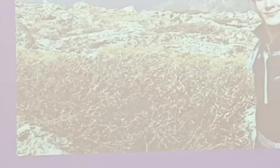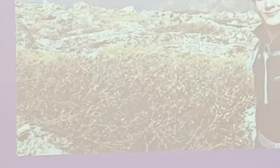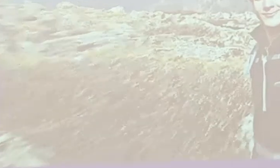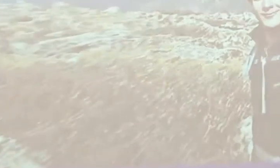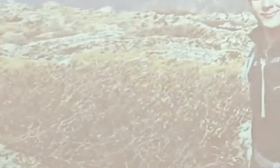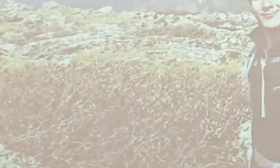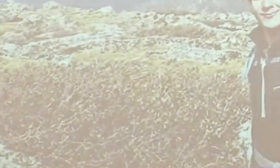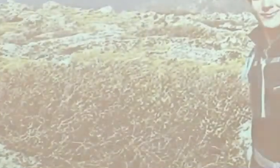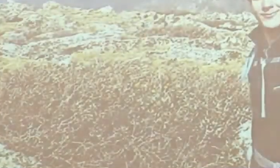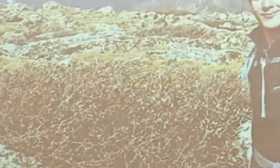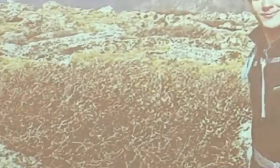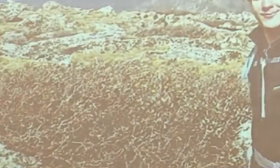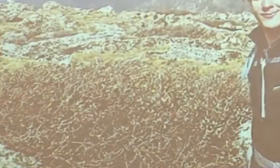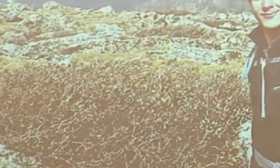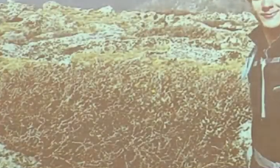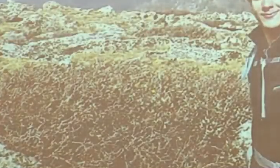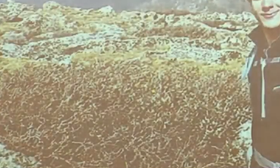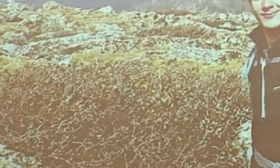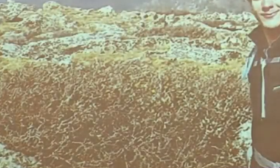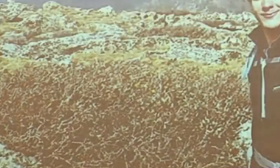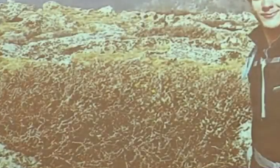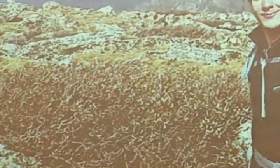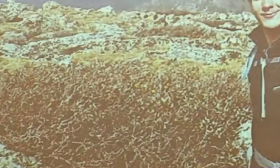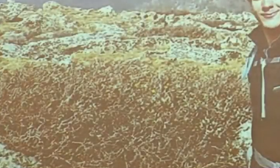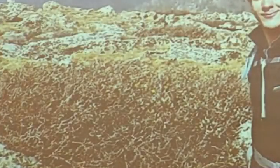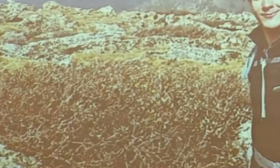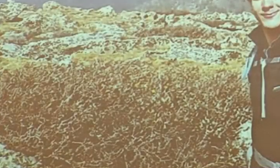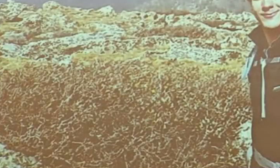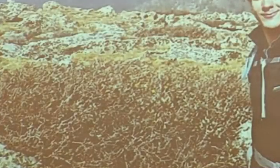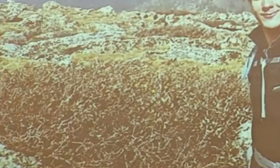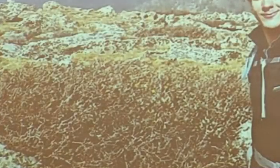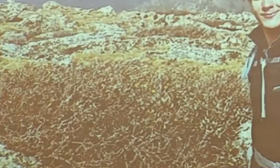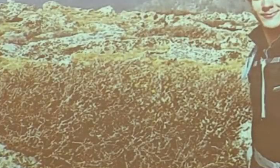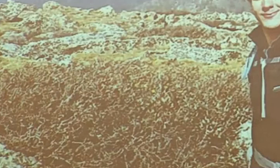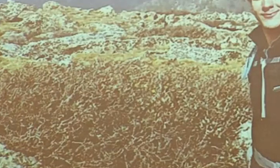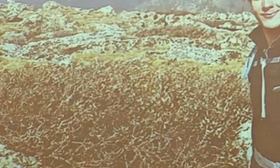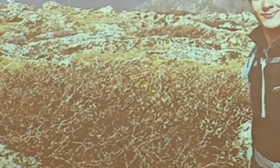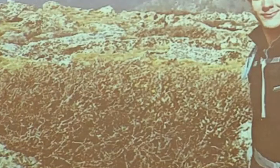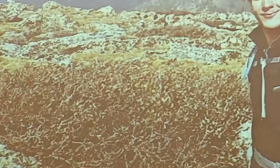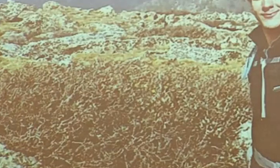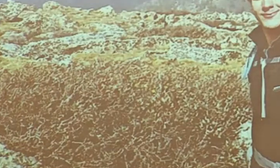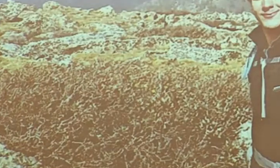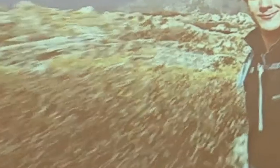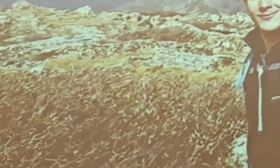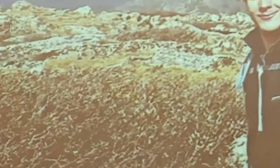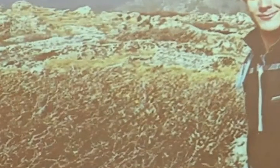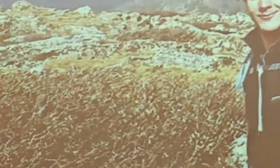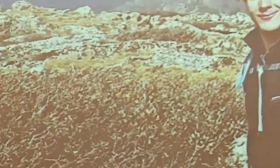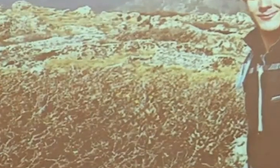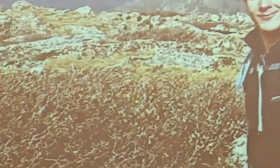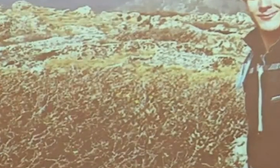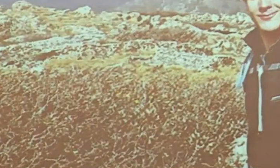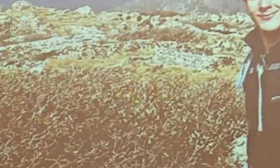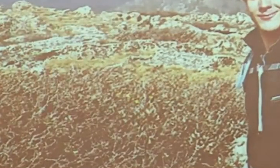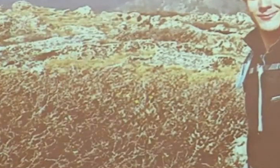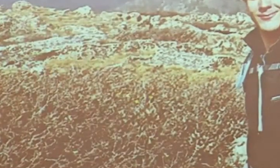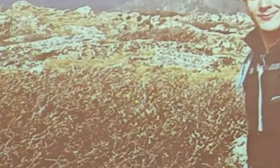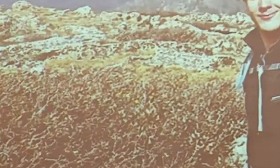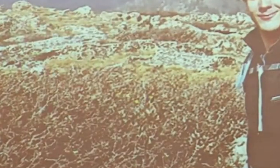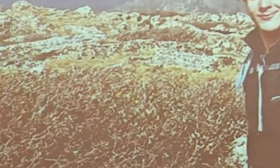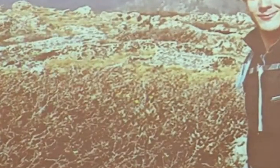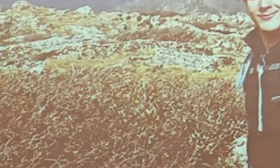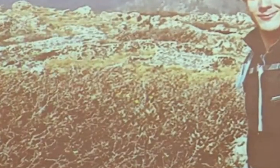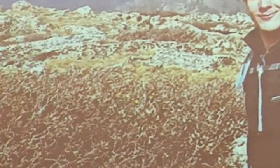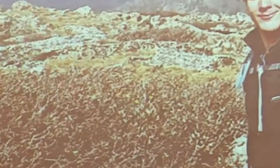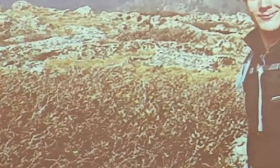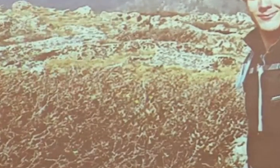stood in awe at that moment. And the words that we heard in the first